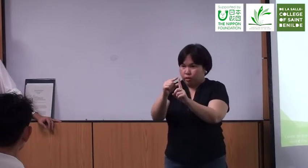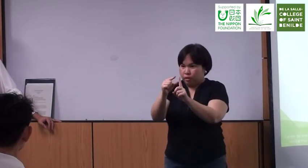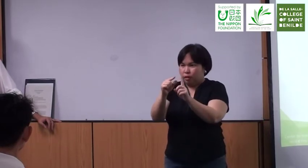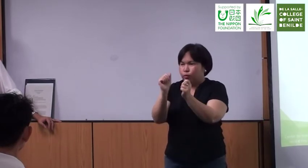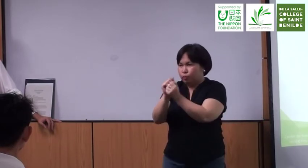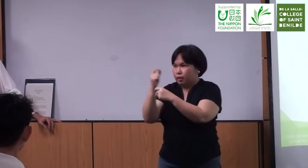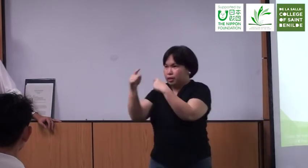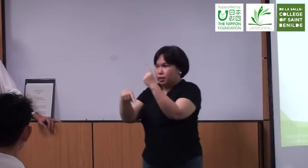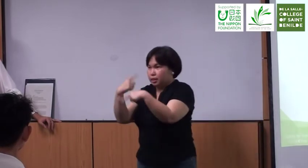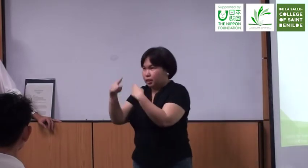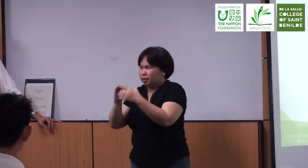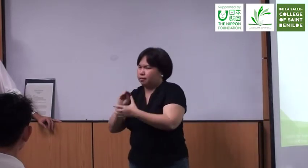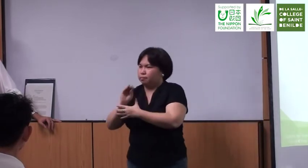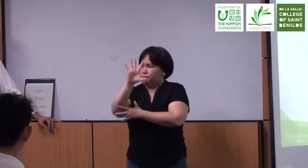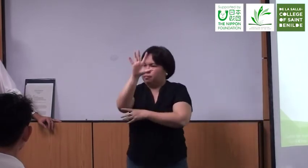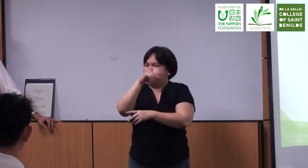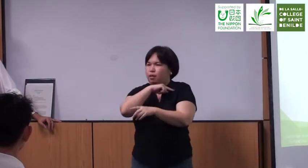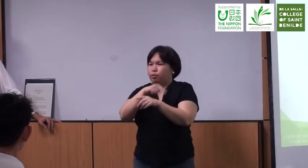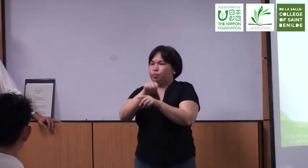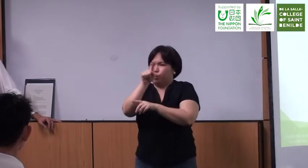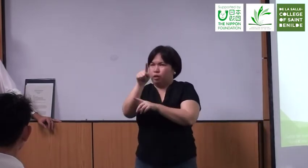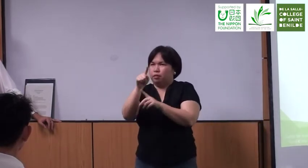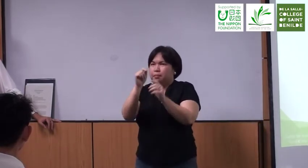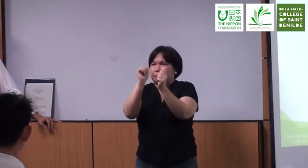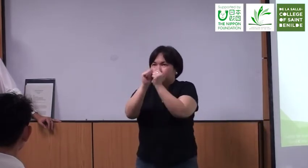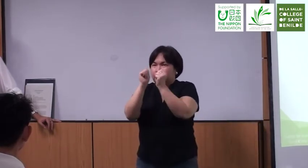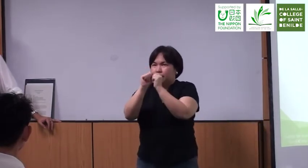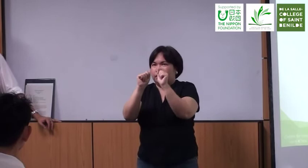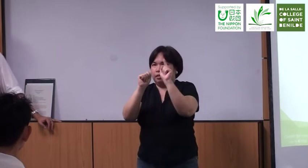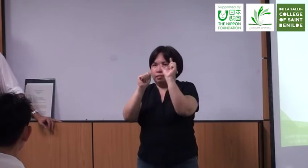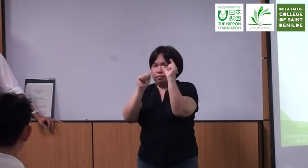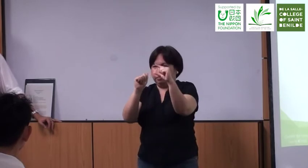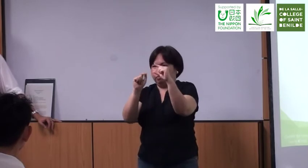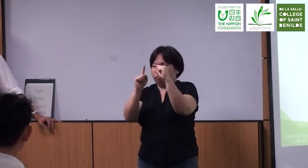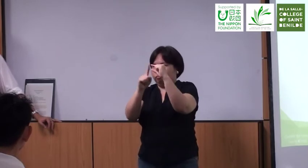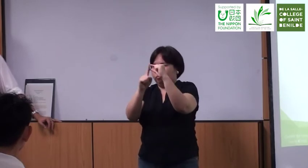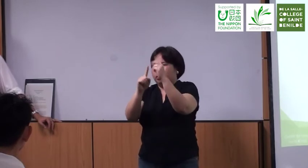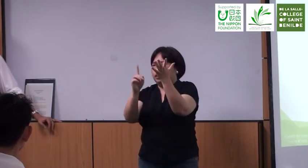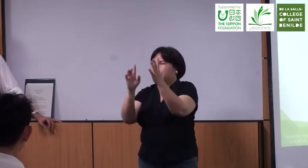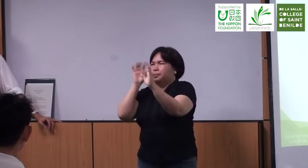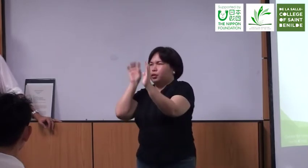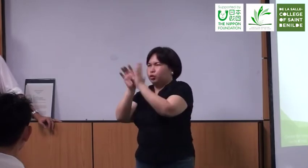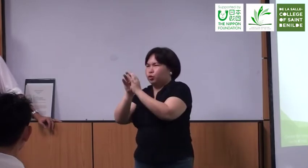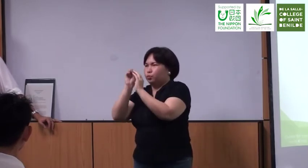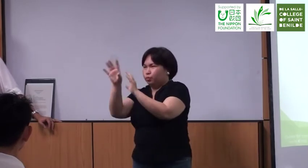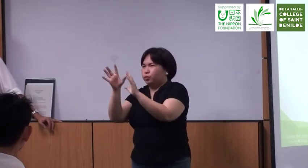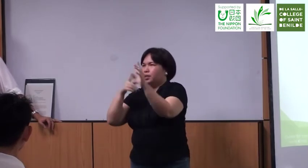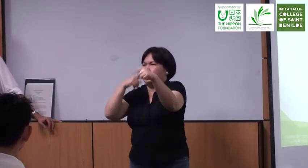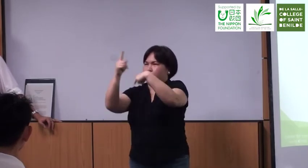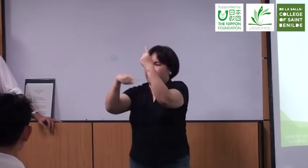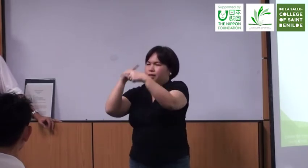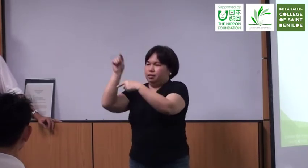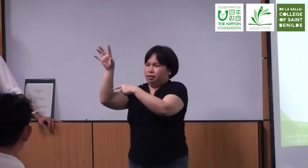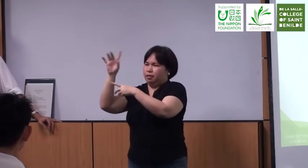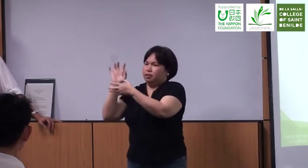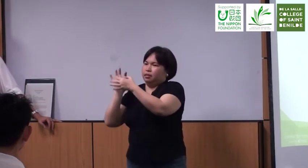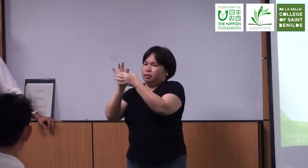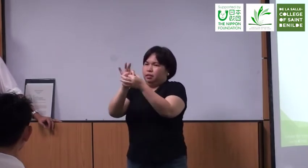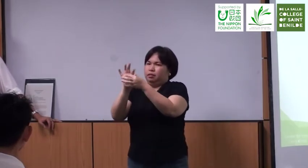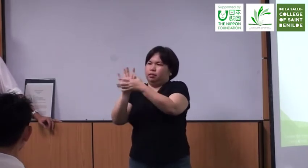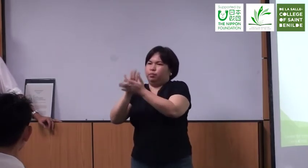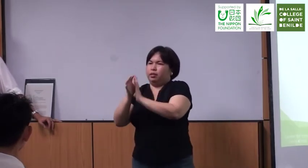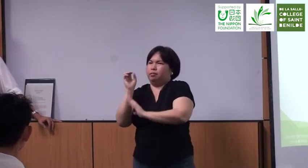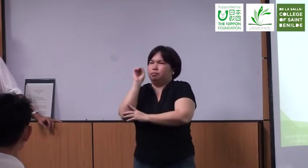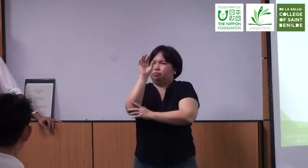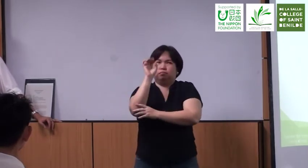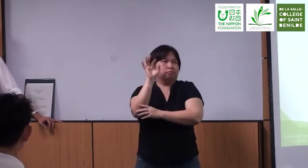the definition and the photo to connect with the video. So it's